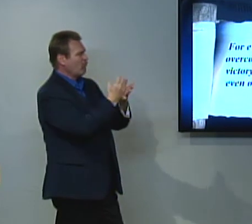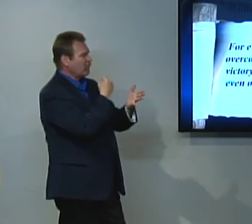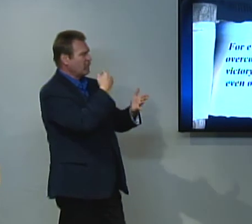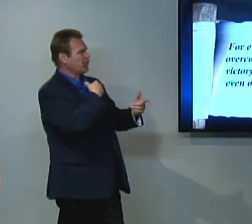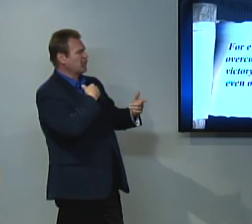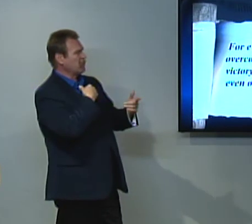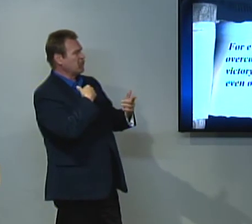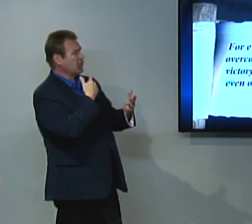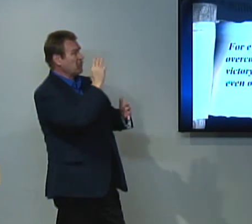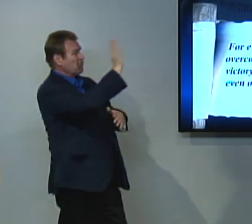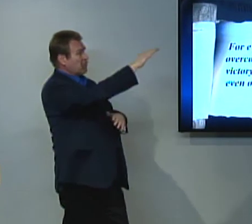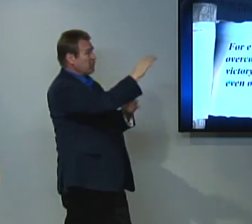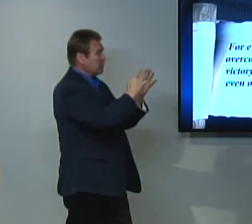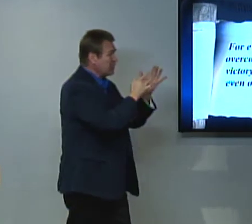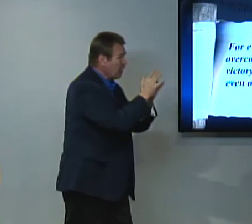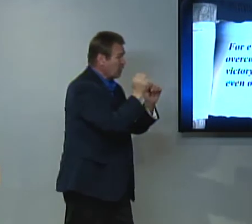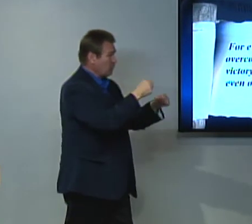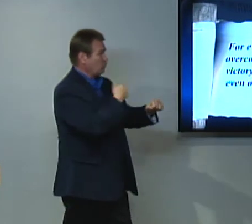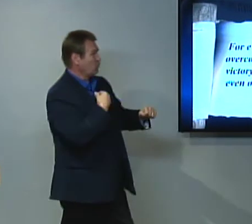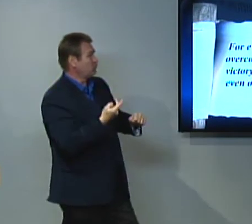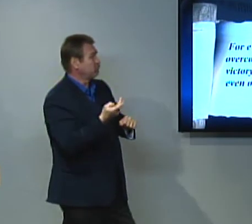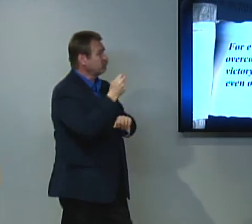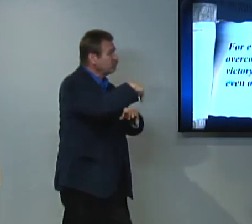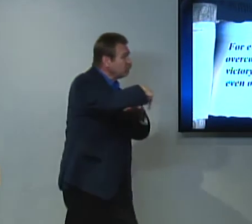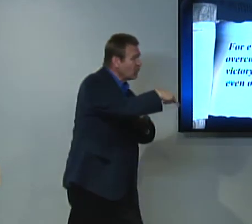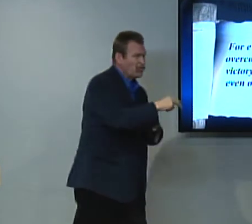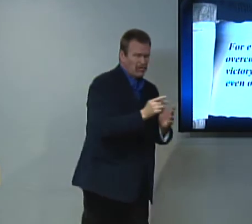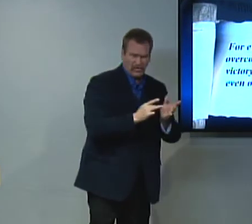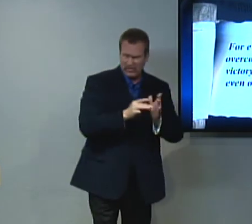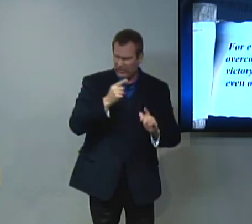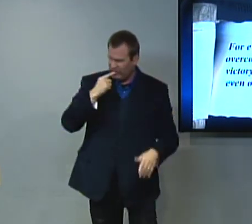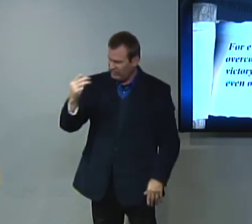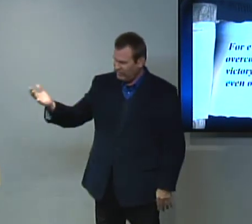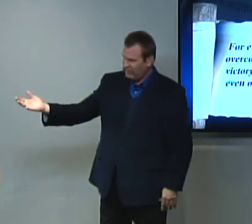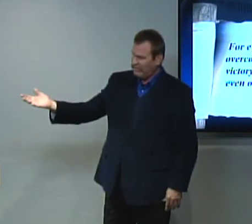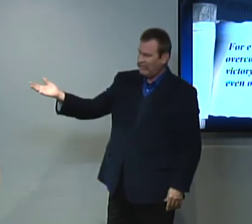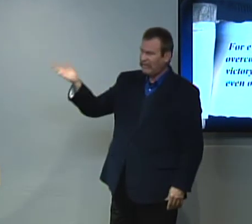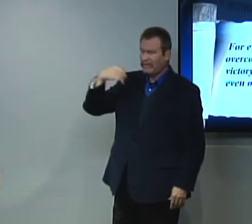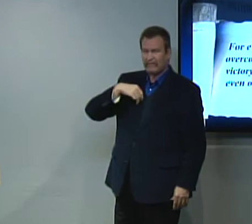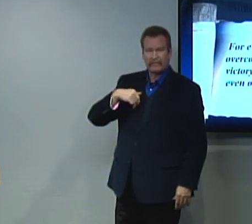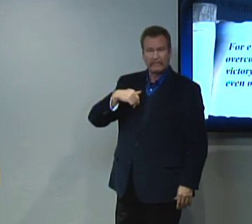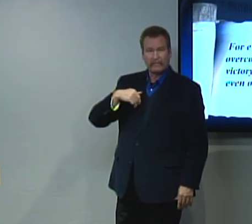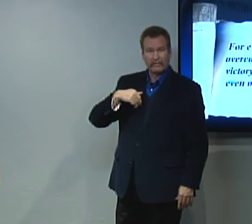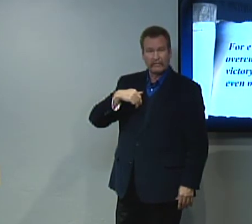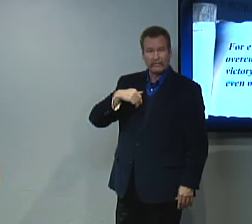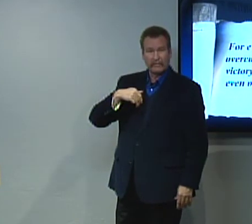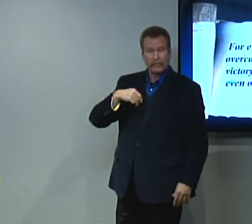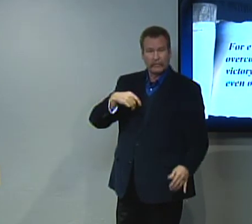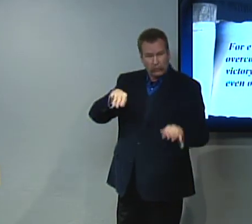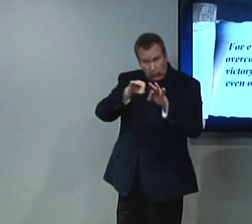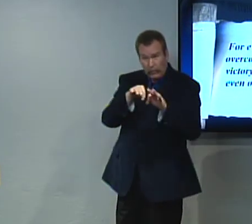this. And he said, "Jesus, can I come out to you?" And Jesus said, "Yes, come to me."